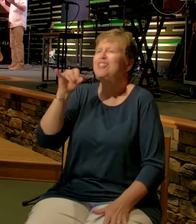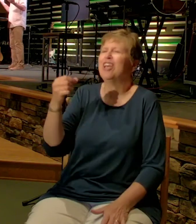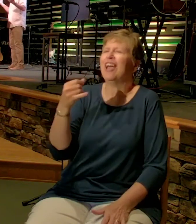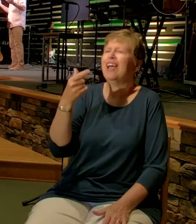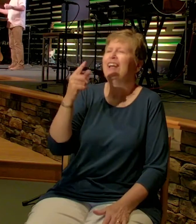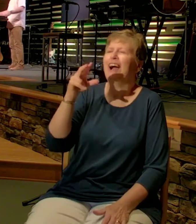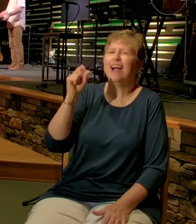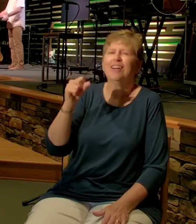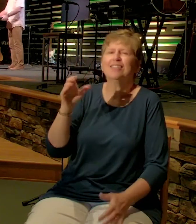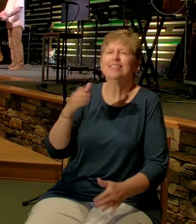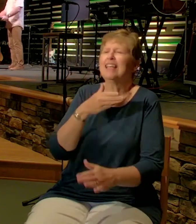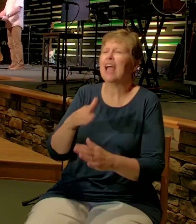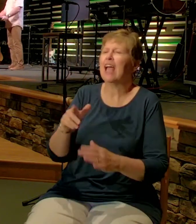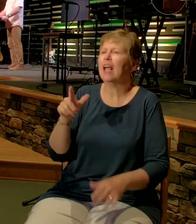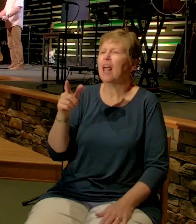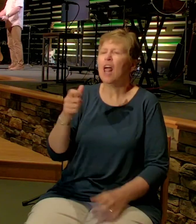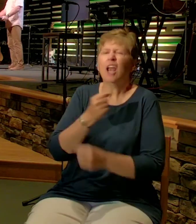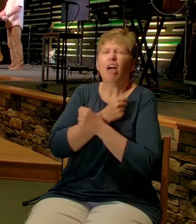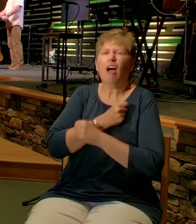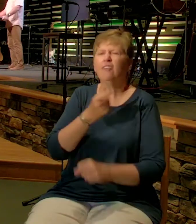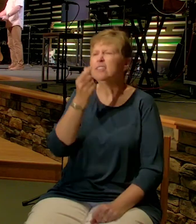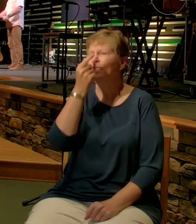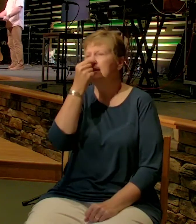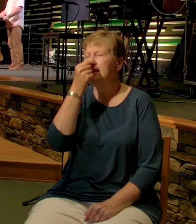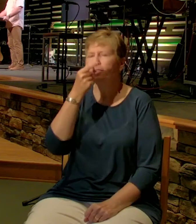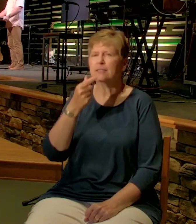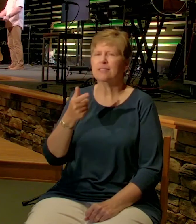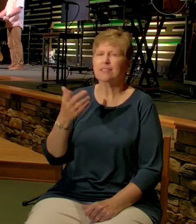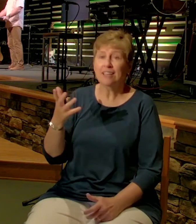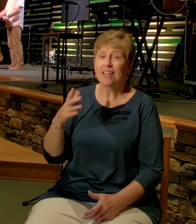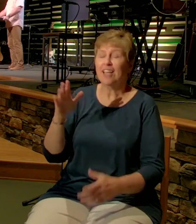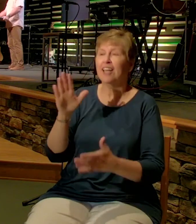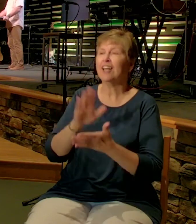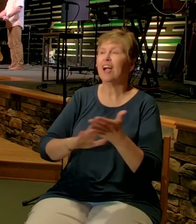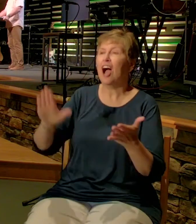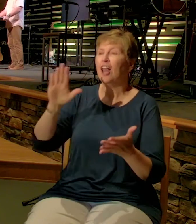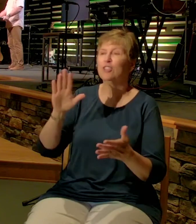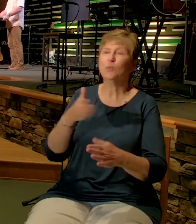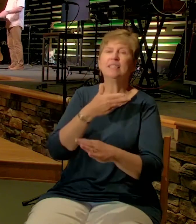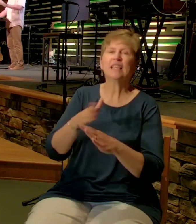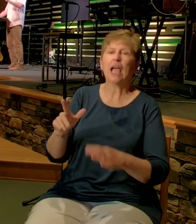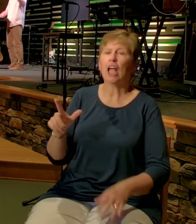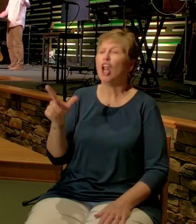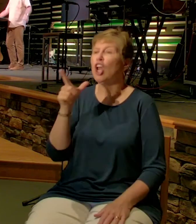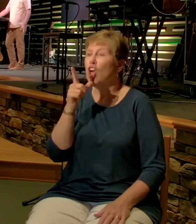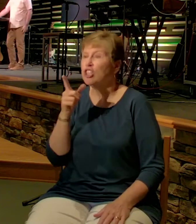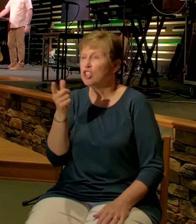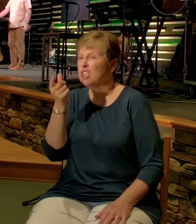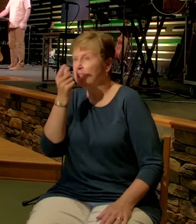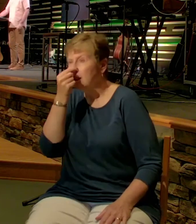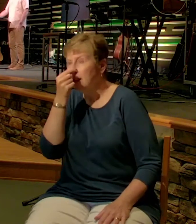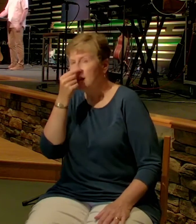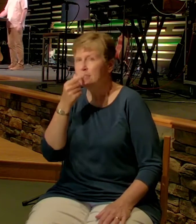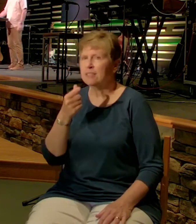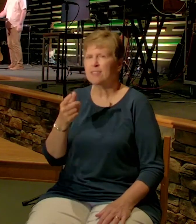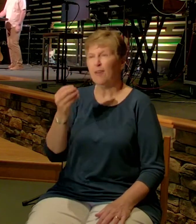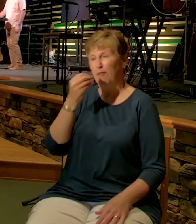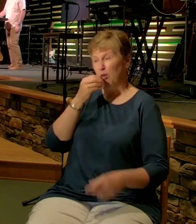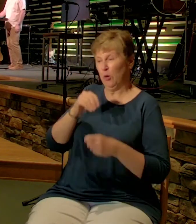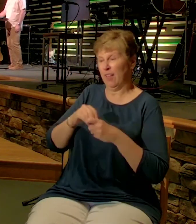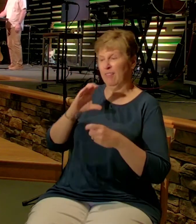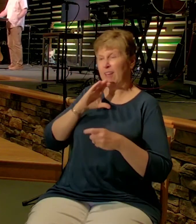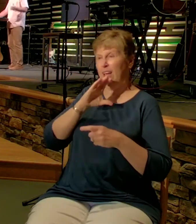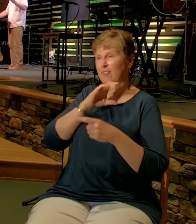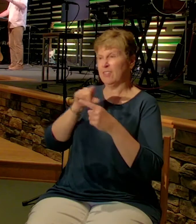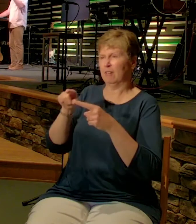Love Stinks. When we were in college, we sang Lunch Stinks, because quite frankly, the food in our cafeteria was